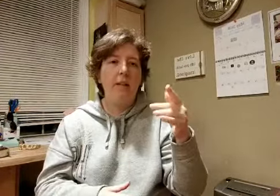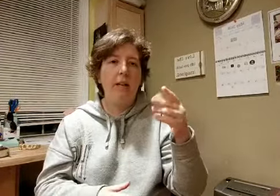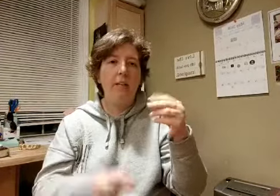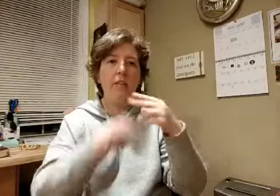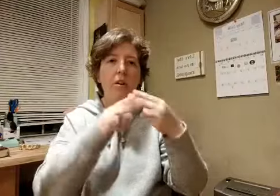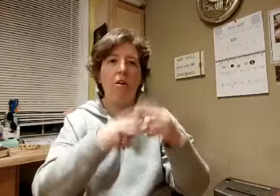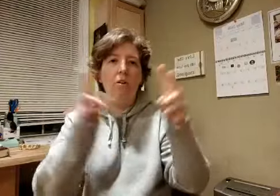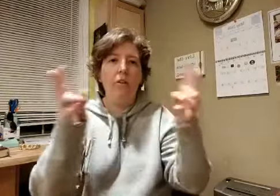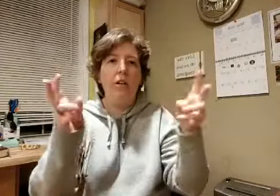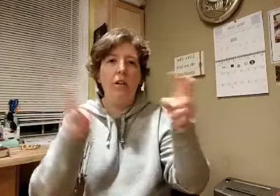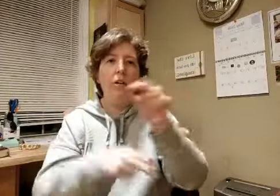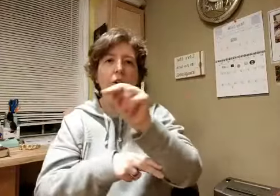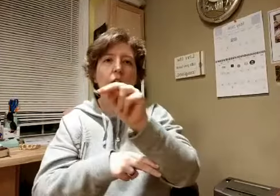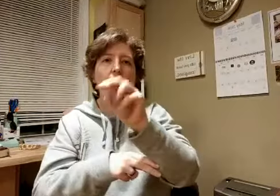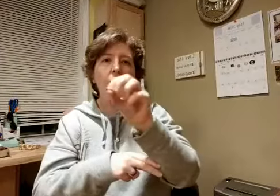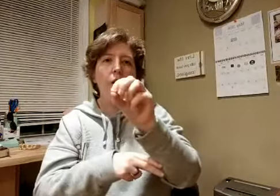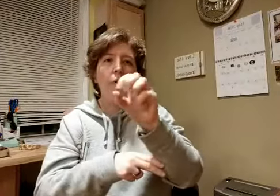It's called No